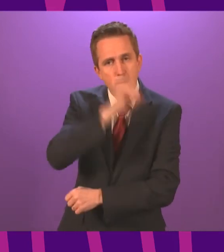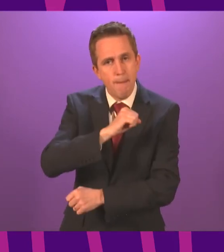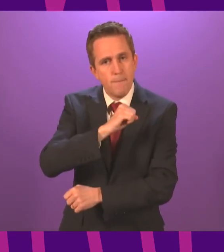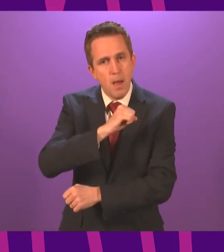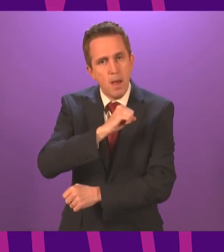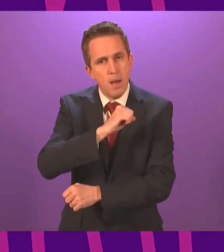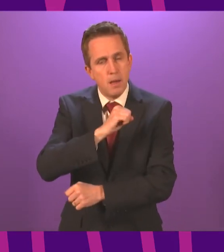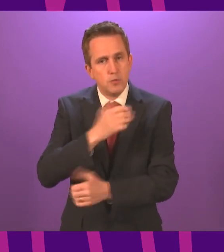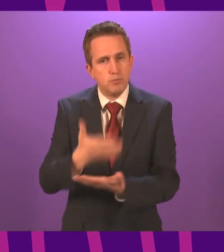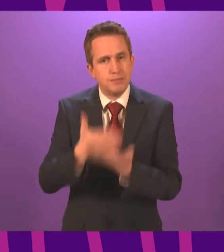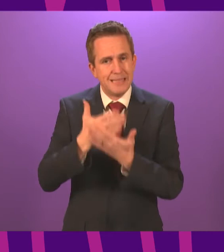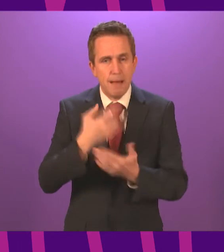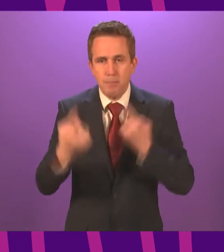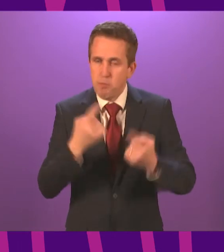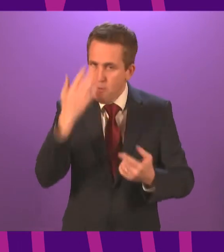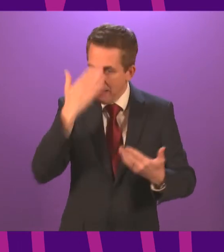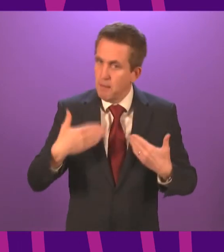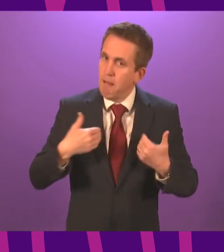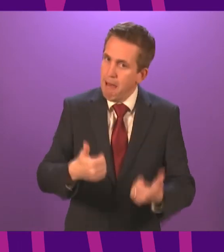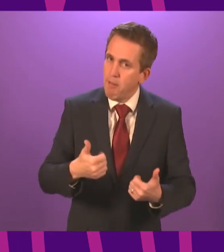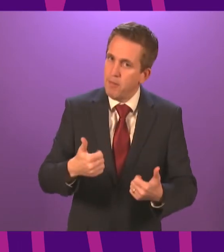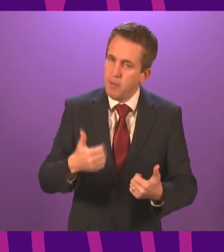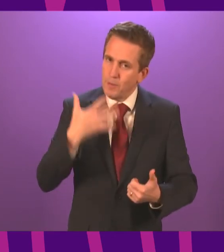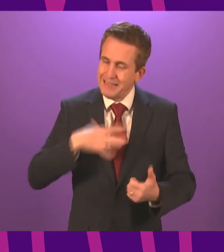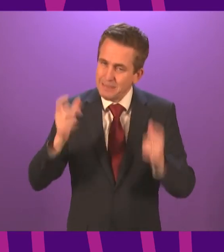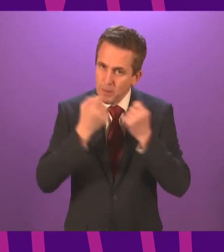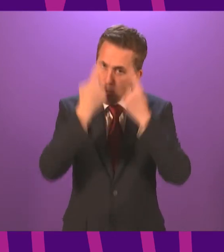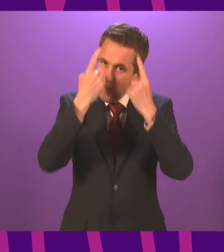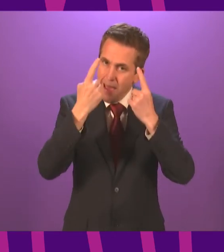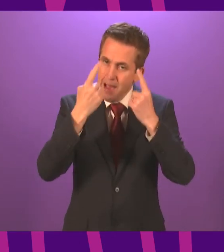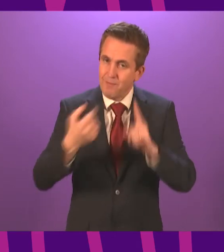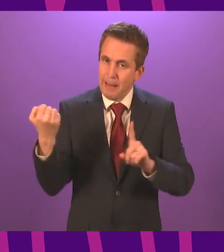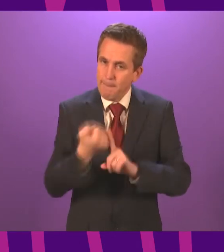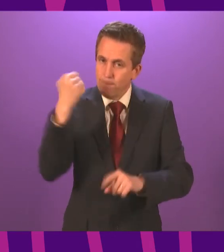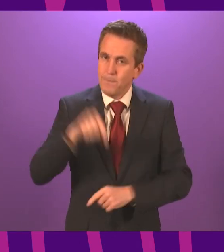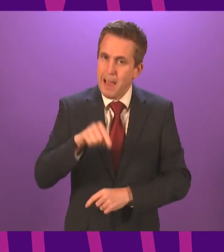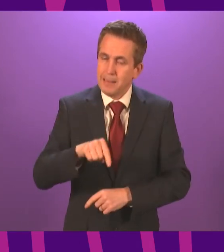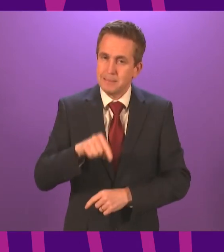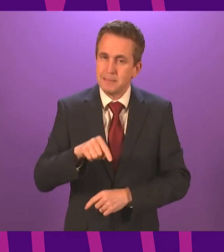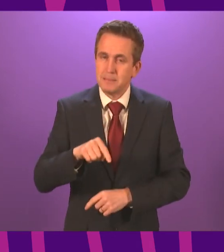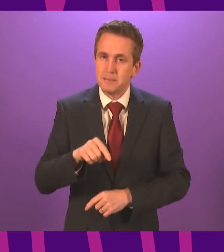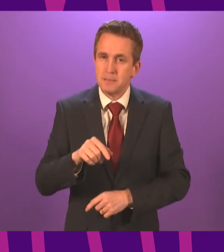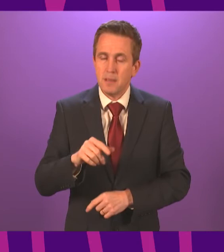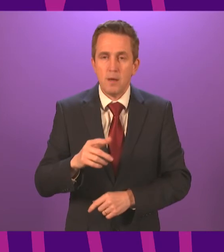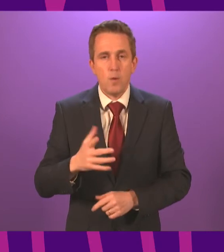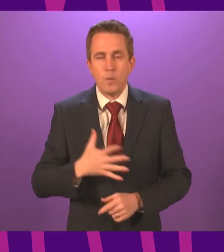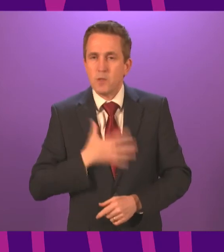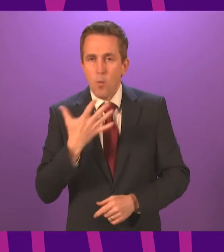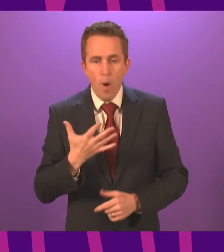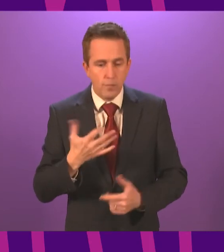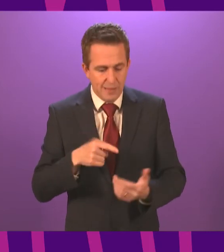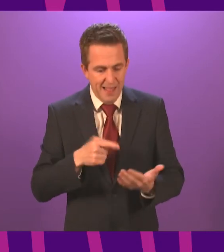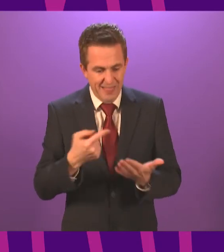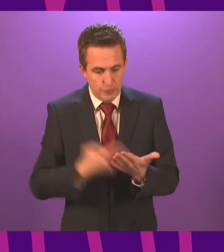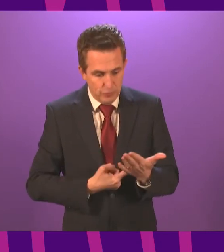as it introduces these new restrictions across Scotland. The last thing we need as a society are the new restrictions